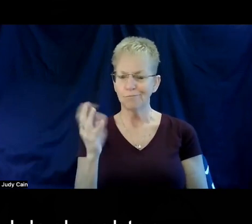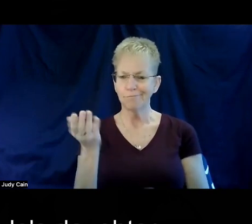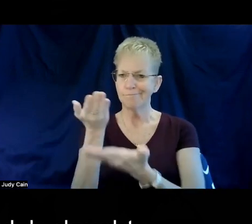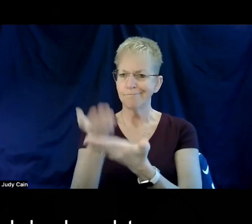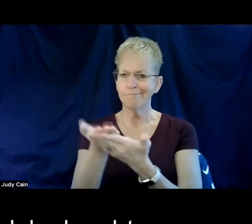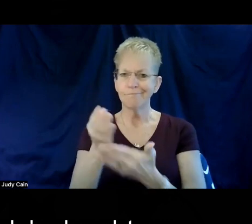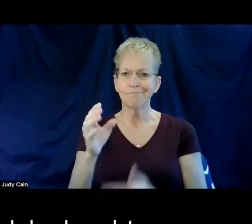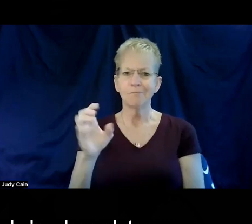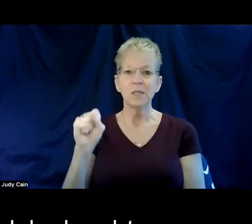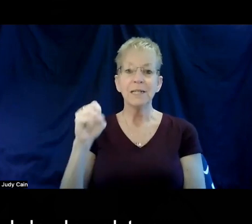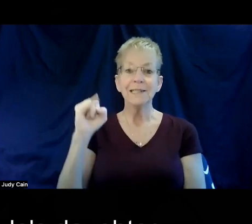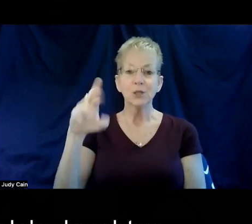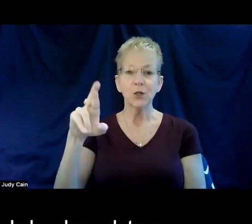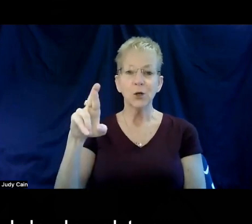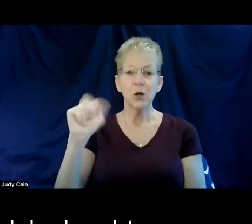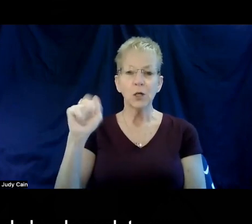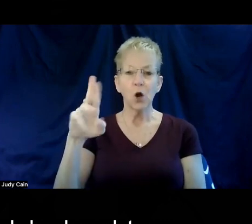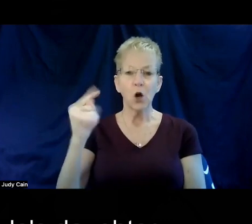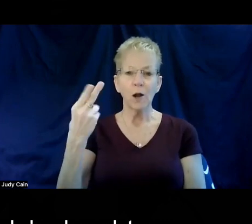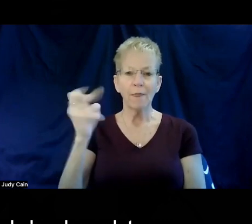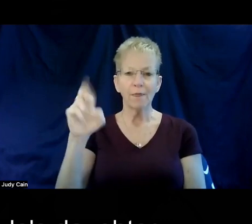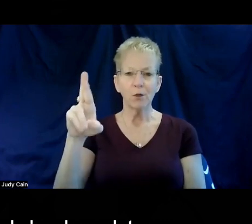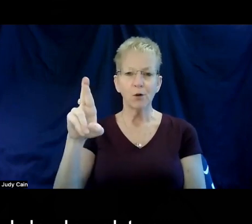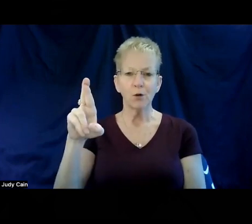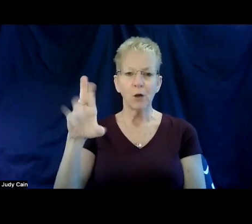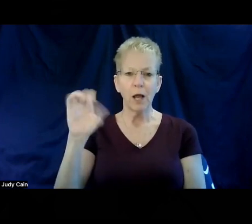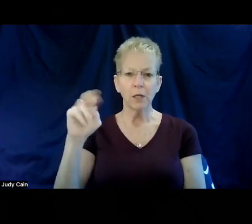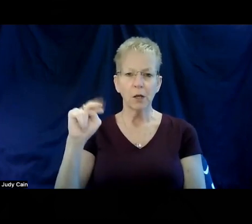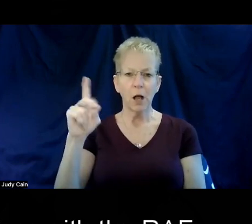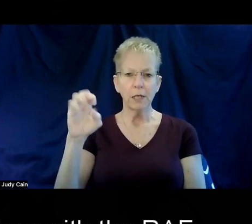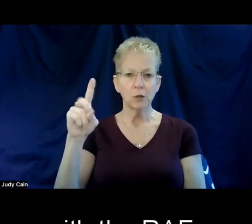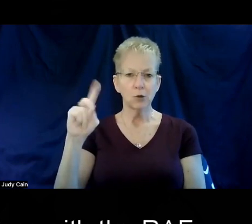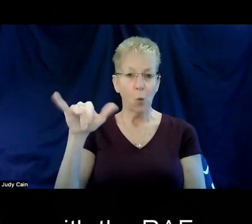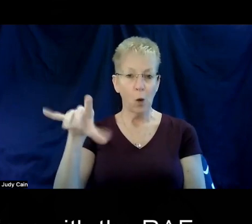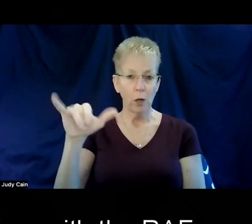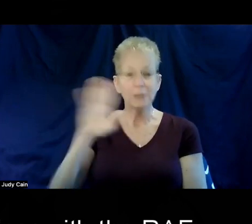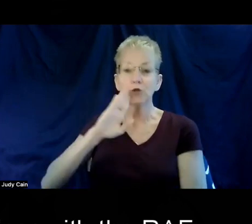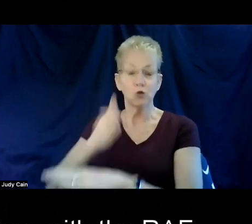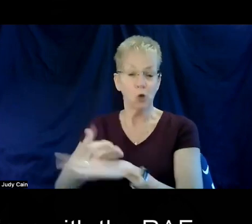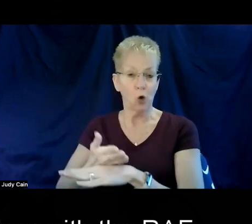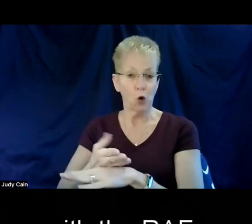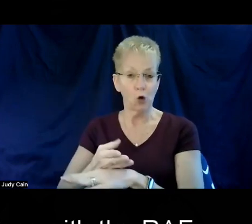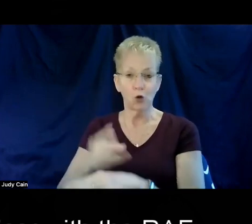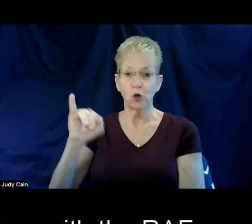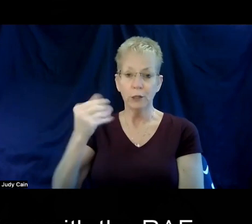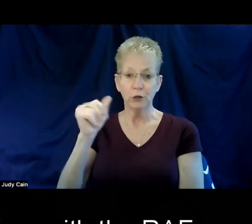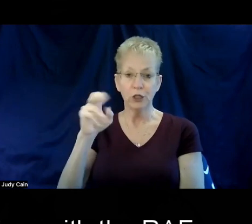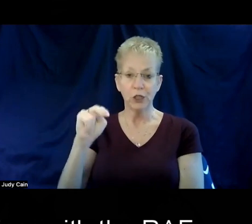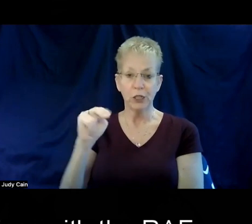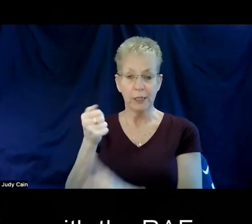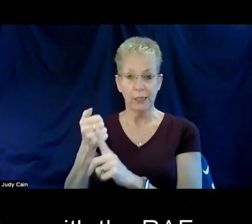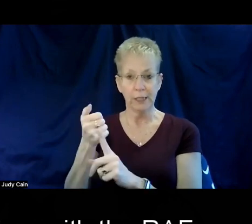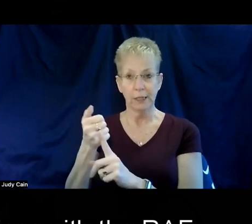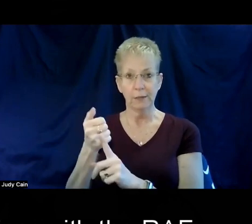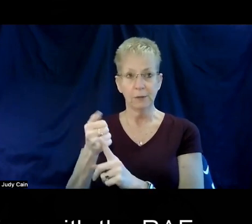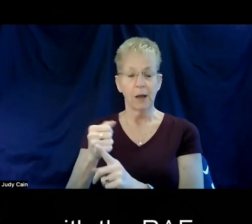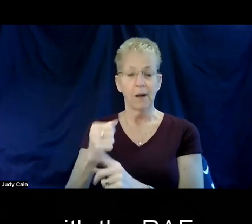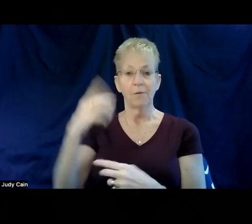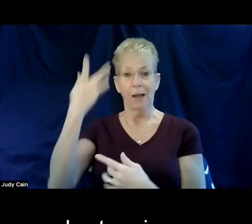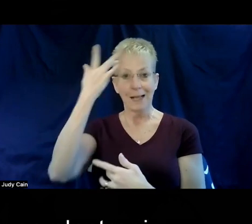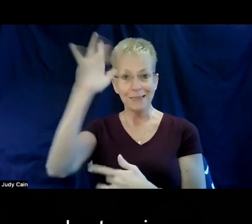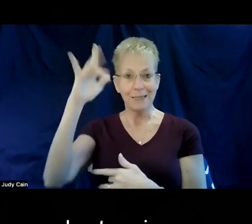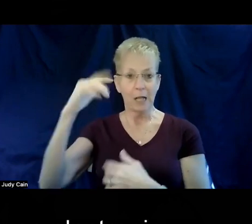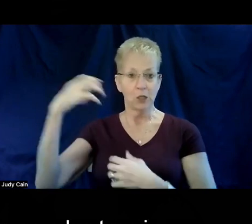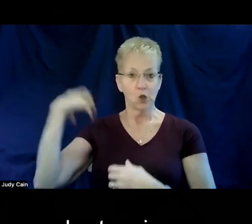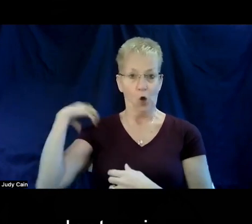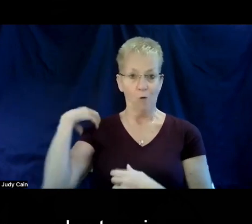Sir Arthur Conan Doyle's daughter, Jean Conan Doyle, was an intelligence officer with the RAF in World War II,